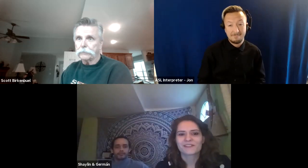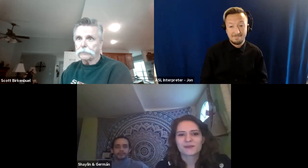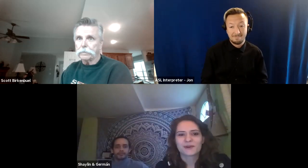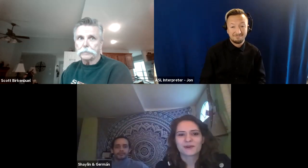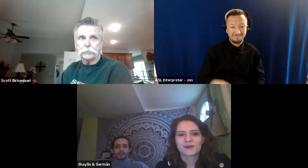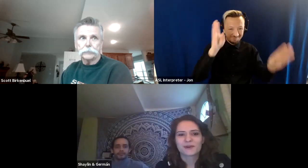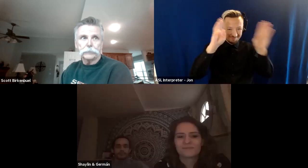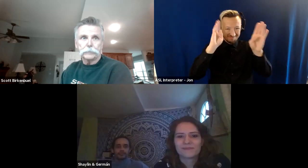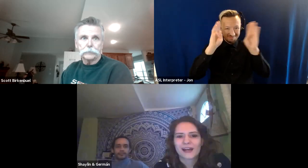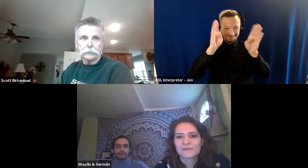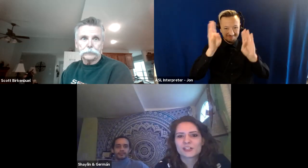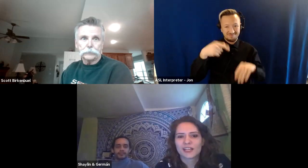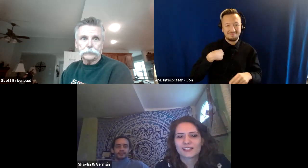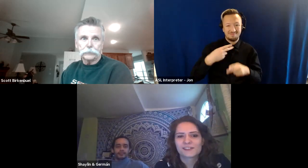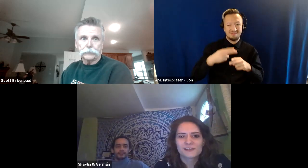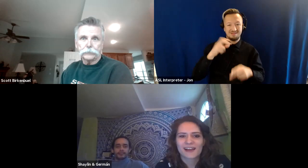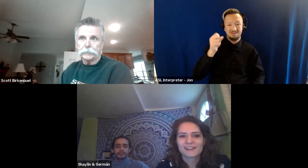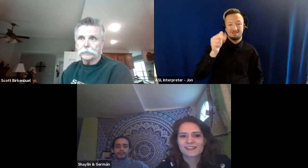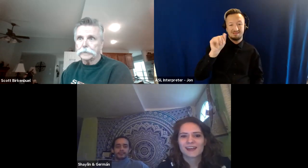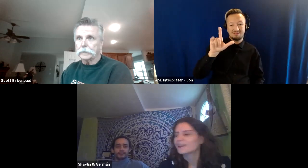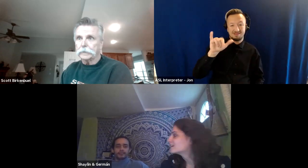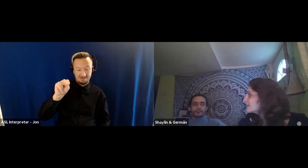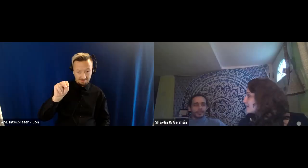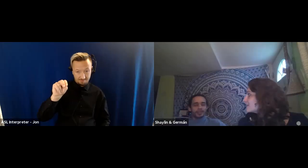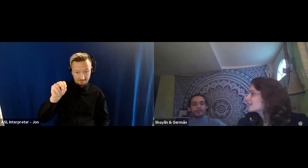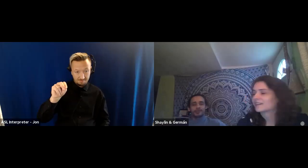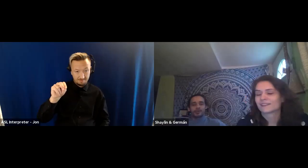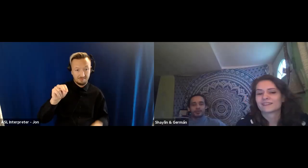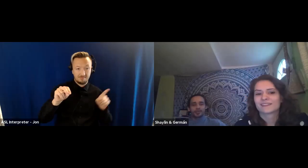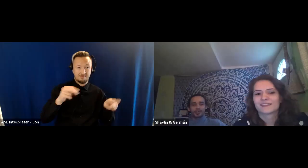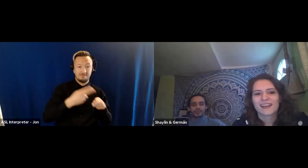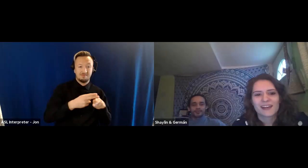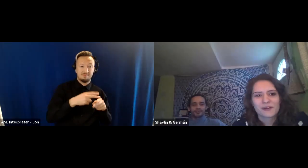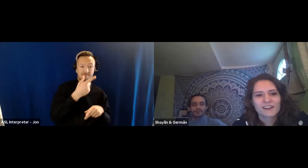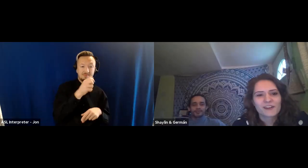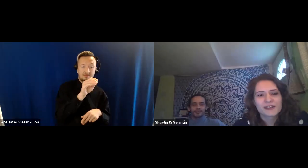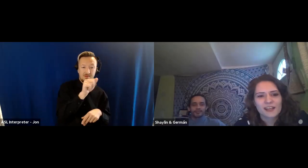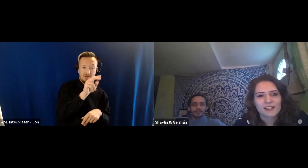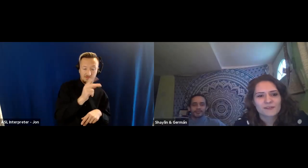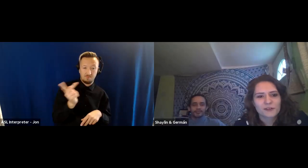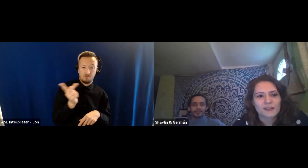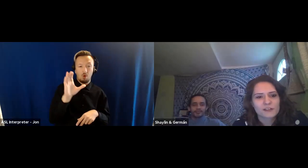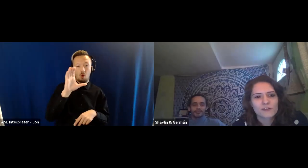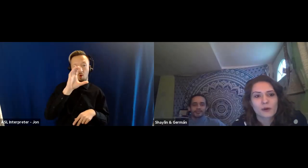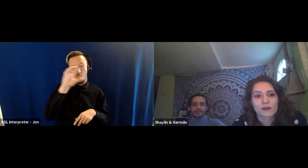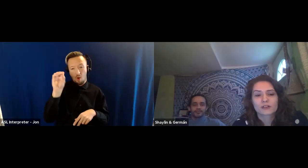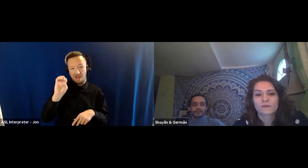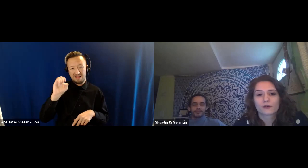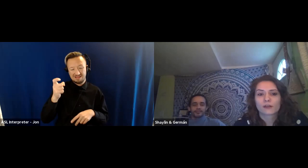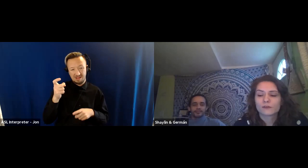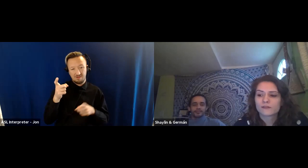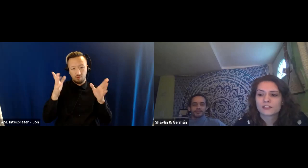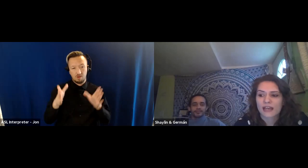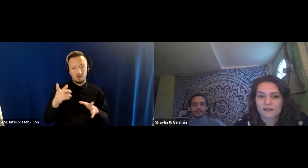Hi, everyone. My name is Shaylin Sluzales. My name is Herman Perotti. And we are the co-executive directors of the Partnership